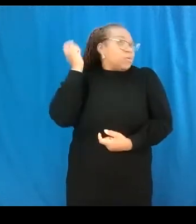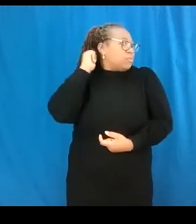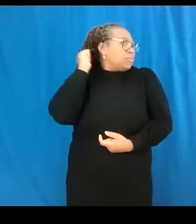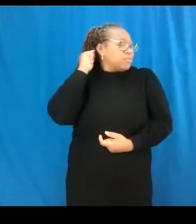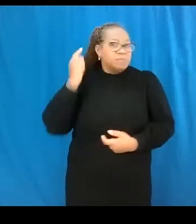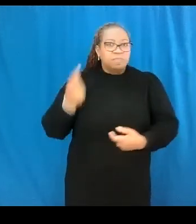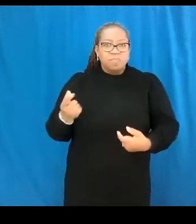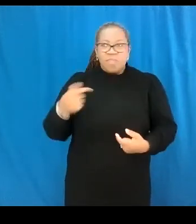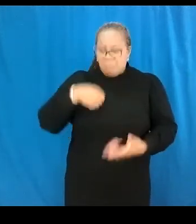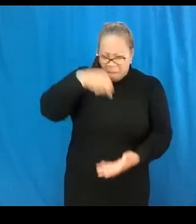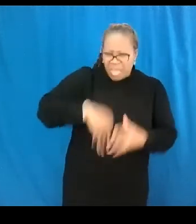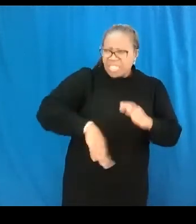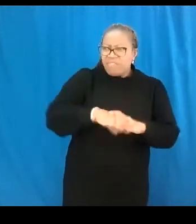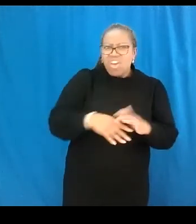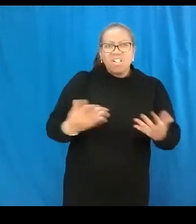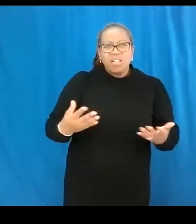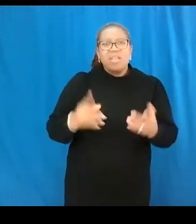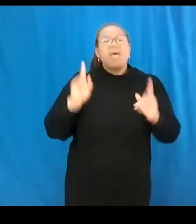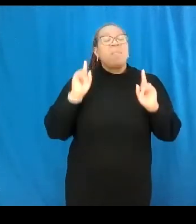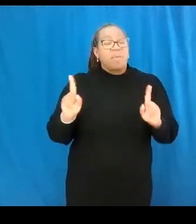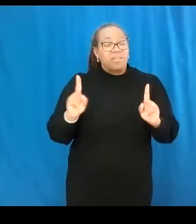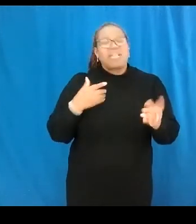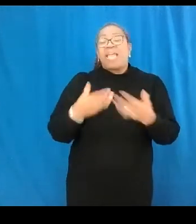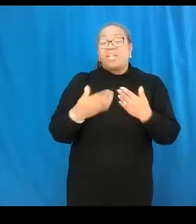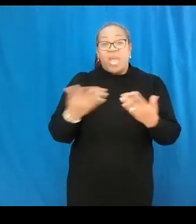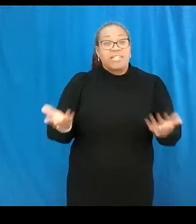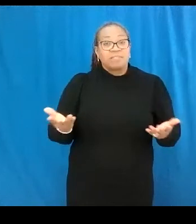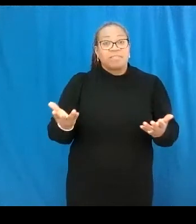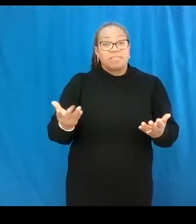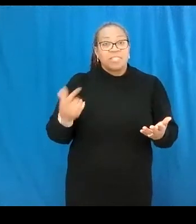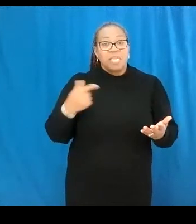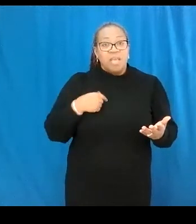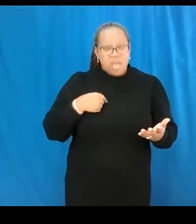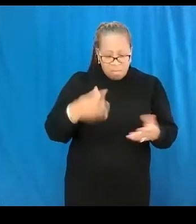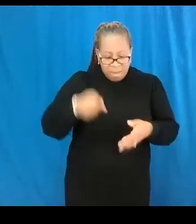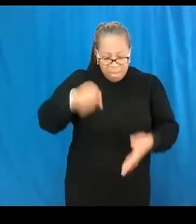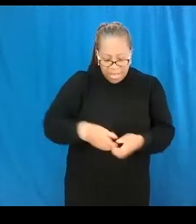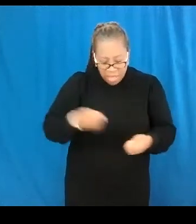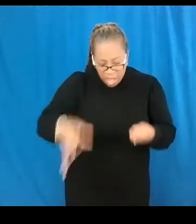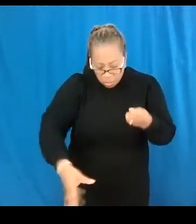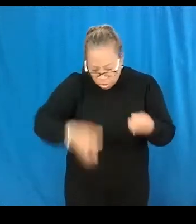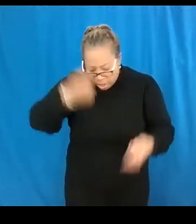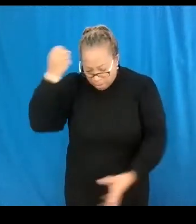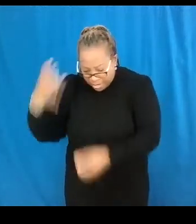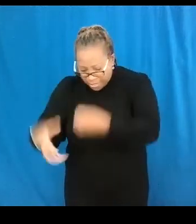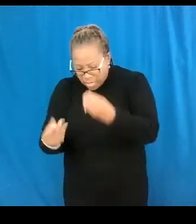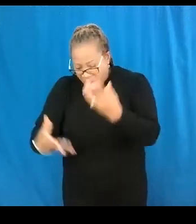My bag is full and stuff. But anyway, this morning, as I was unpacking my bag, I found her